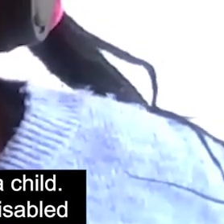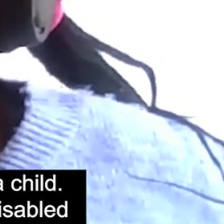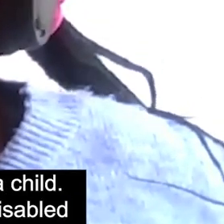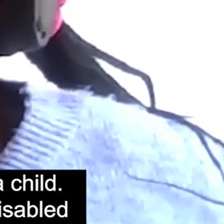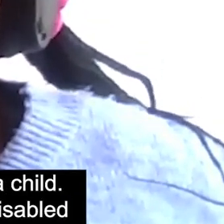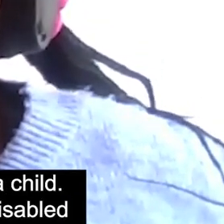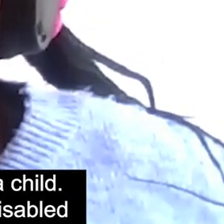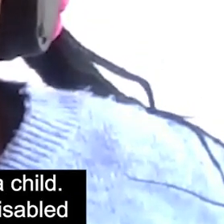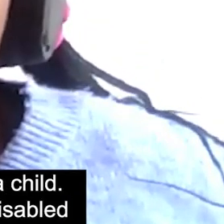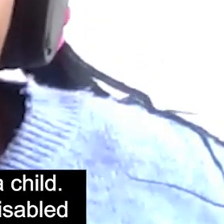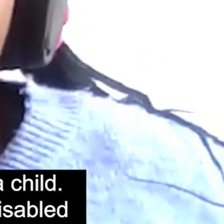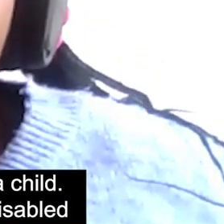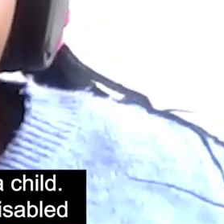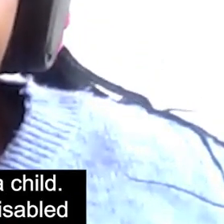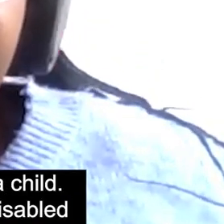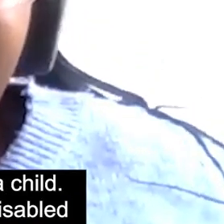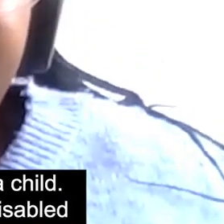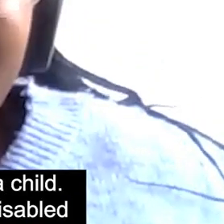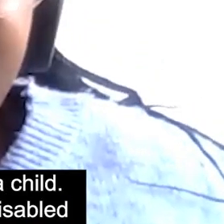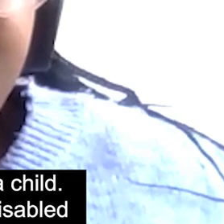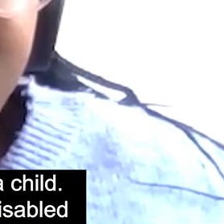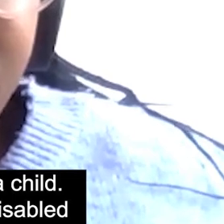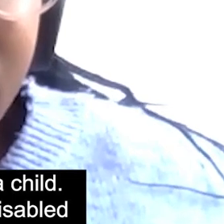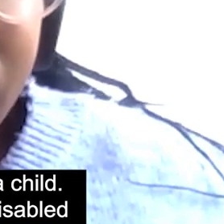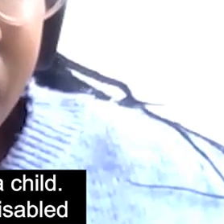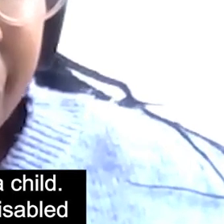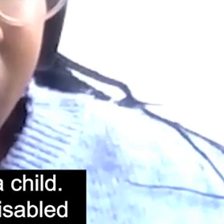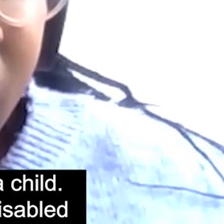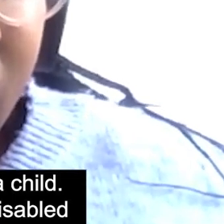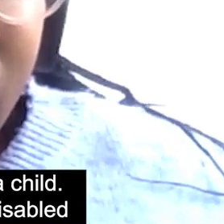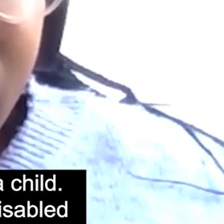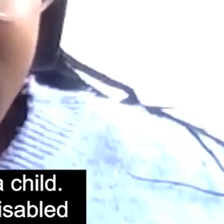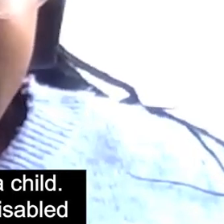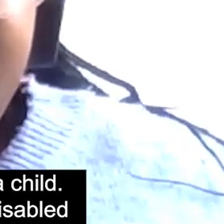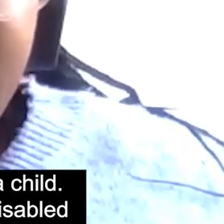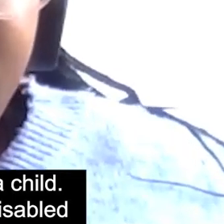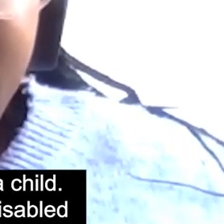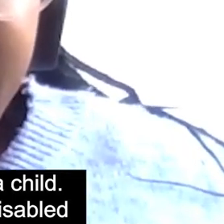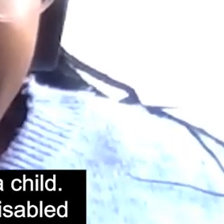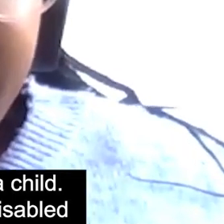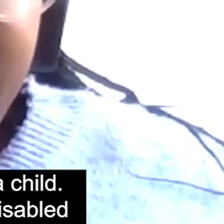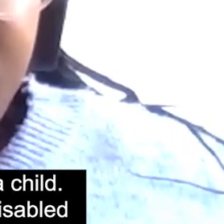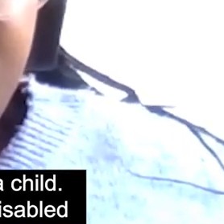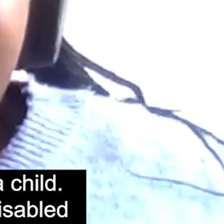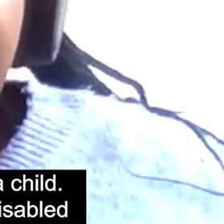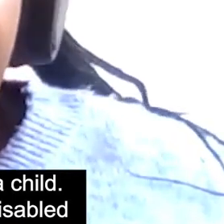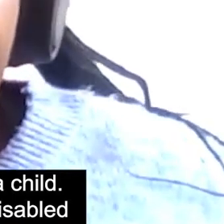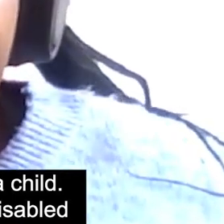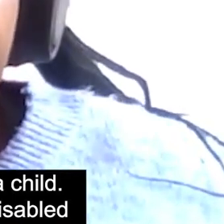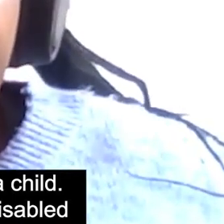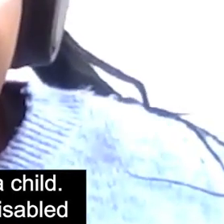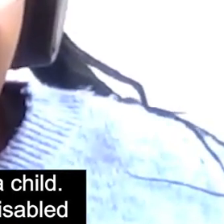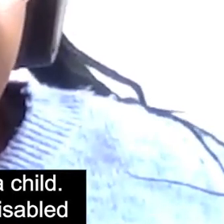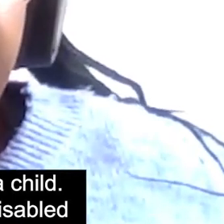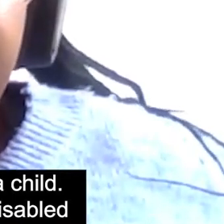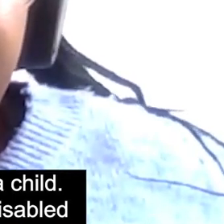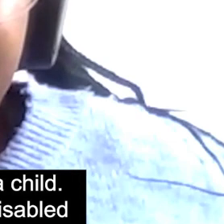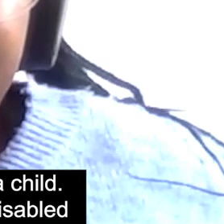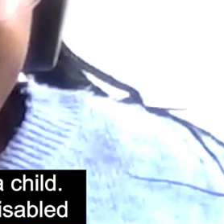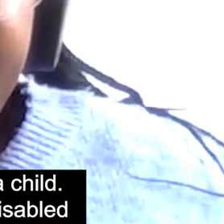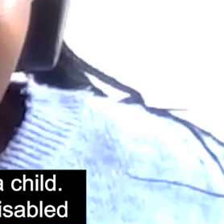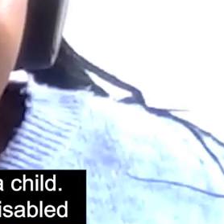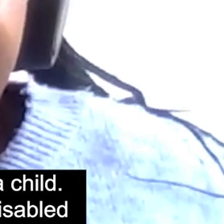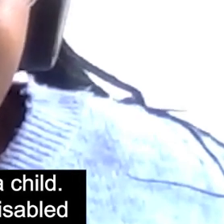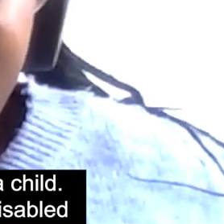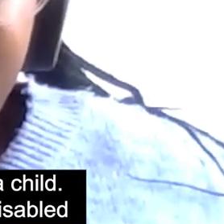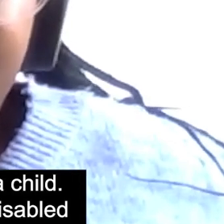disability rights movement and when I was a child. That's why joining somewhere